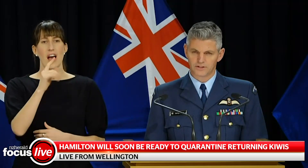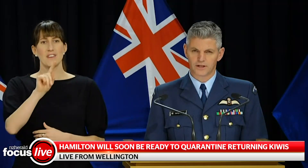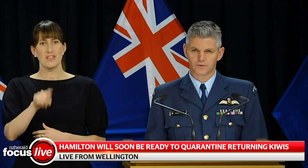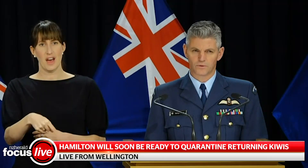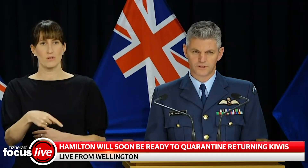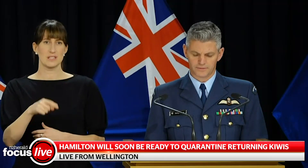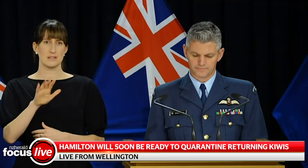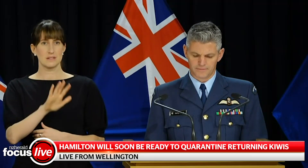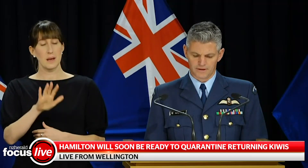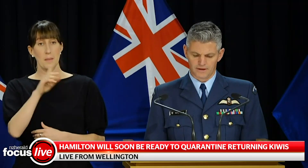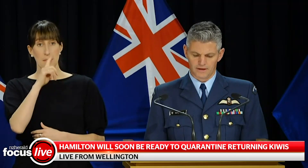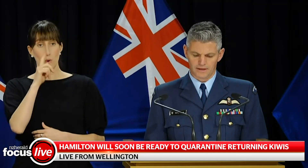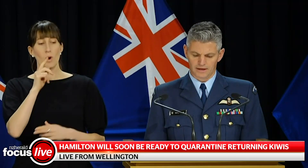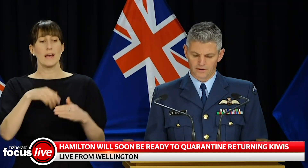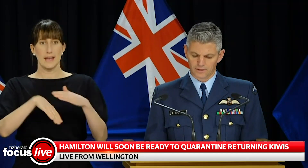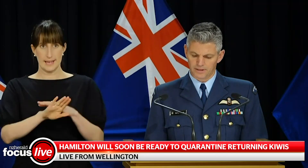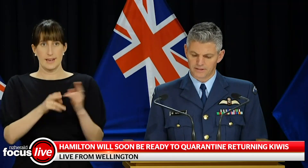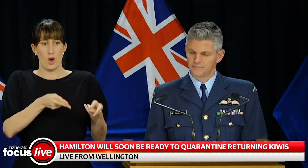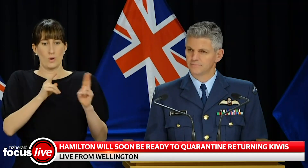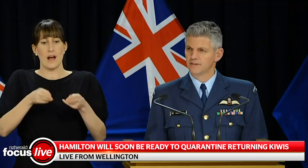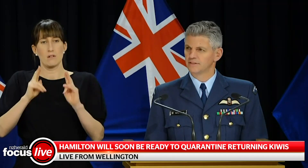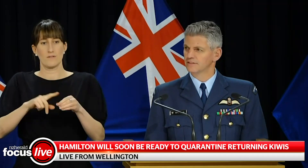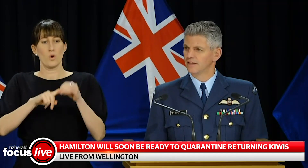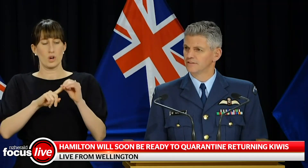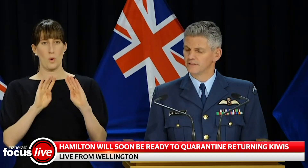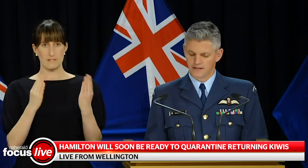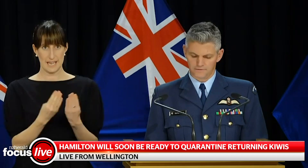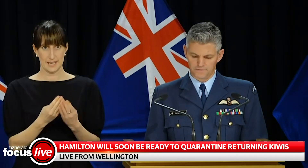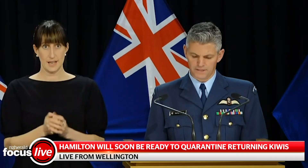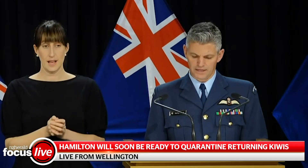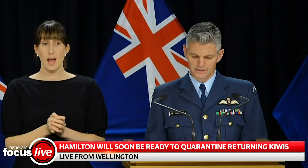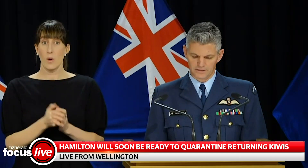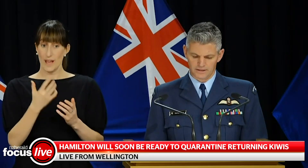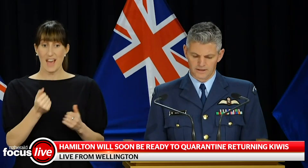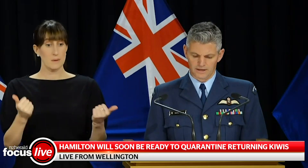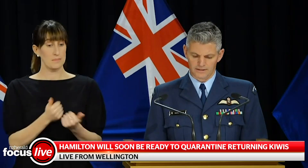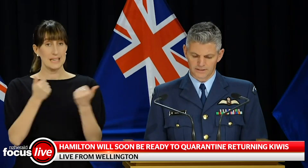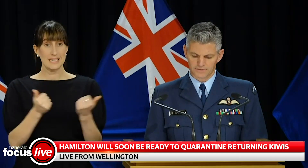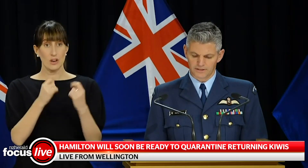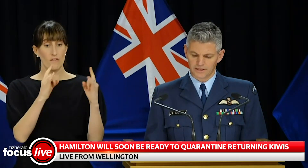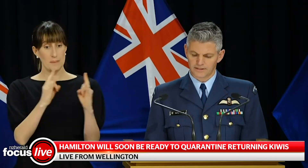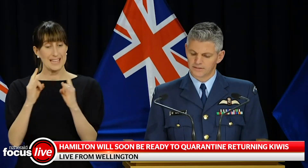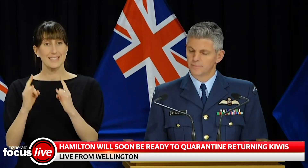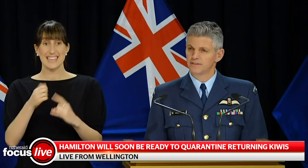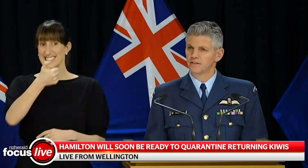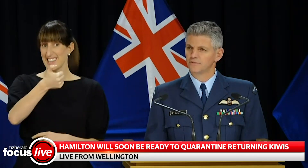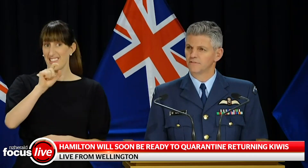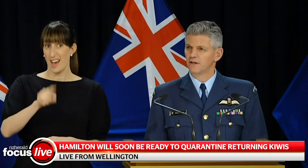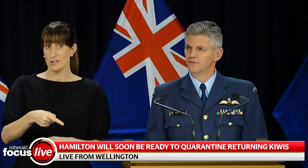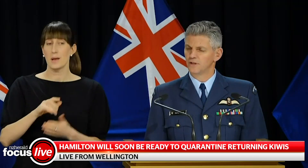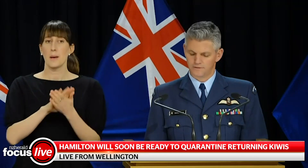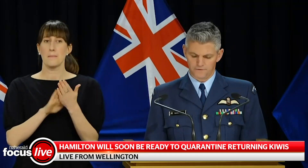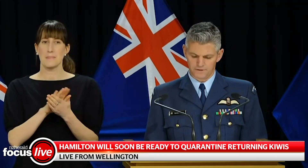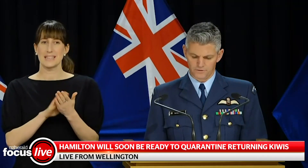managed isolation and quarantine. Our current capacity is 6,058, and this gives us an excess capacity